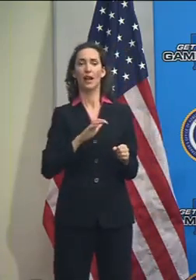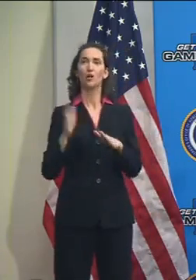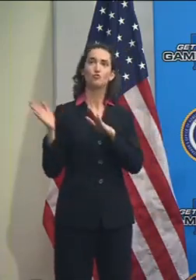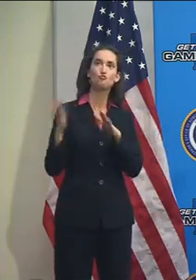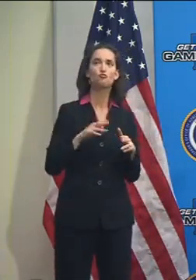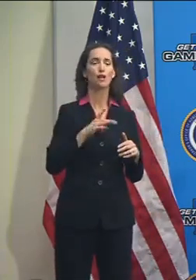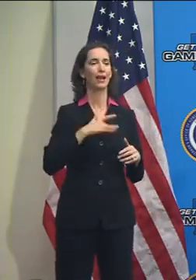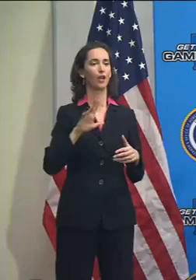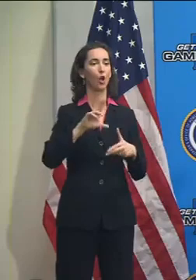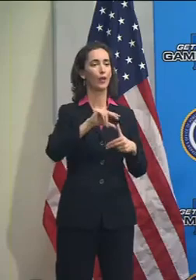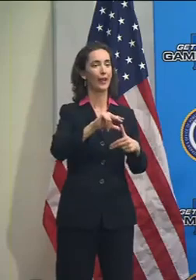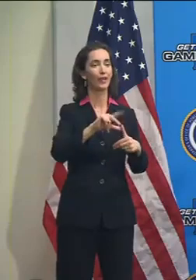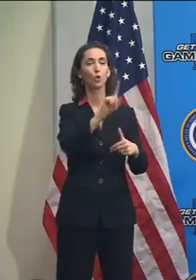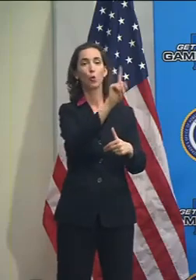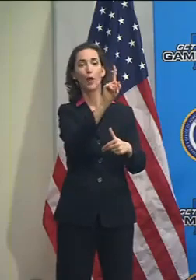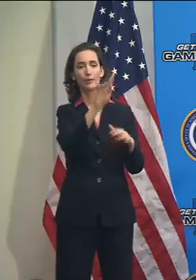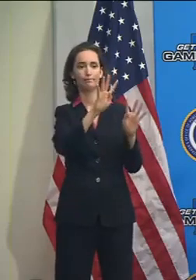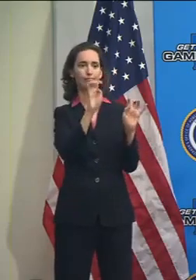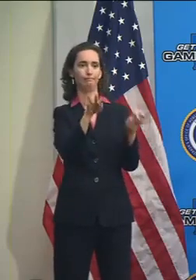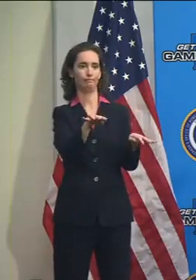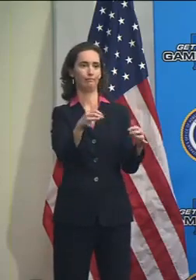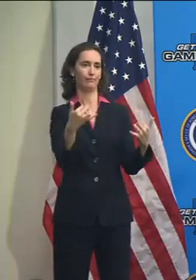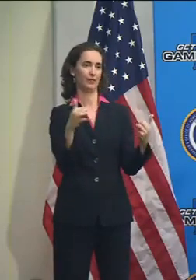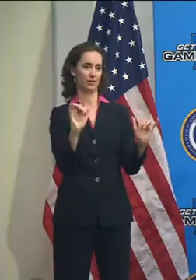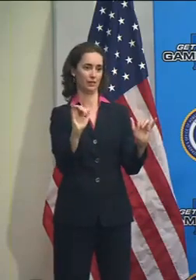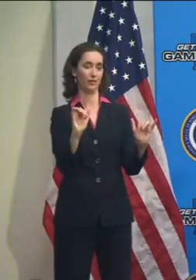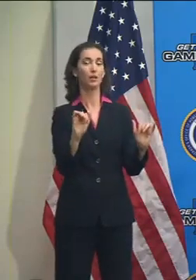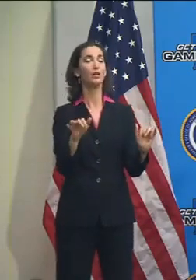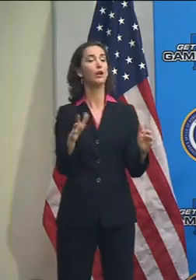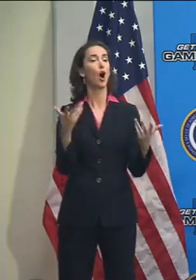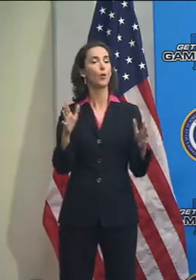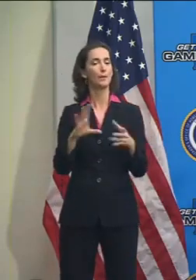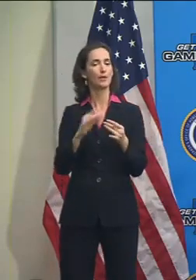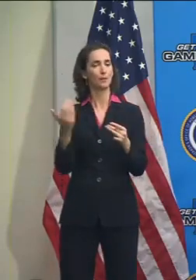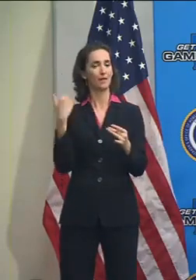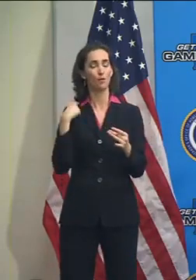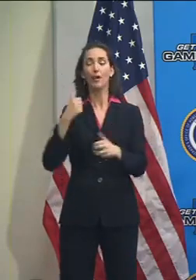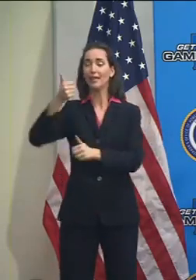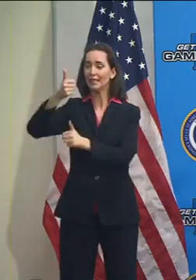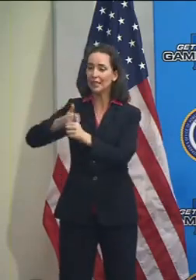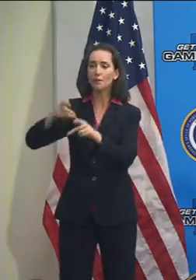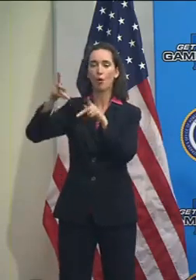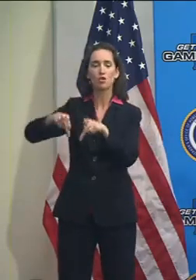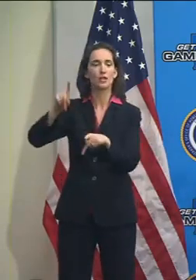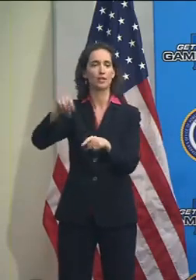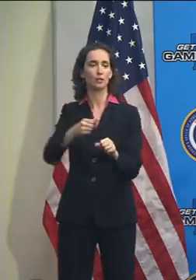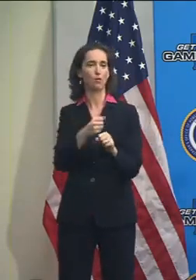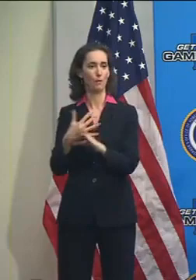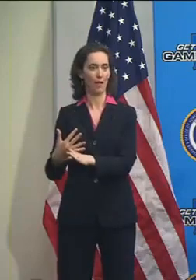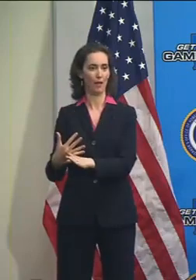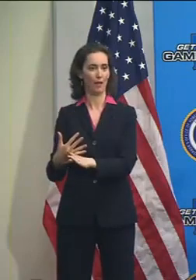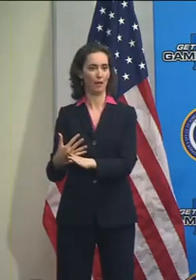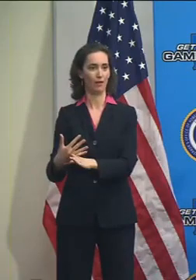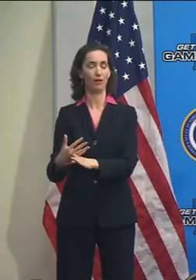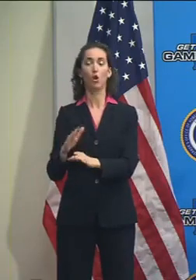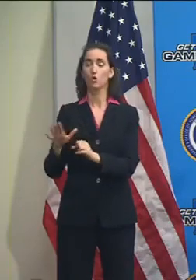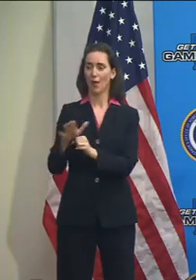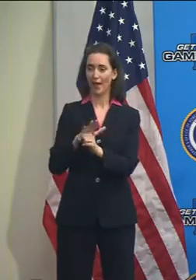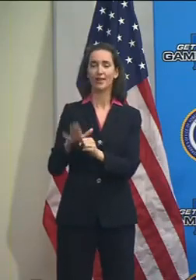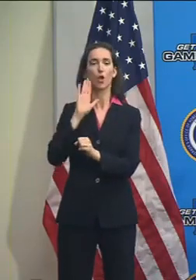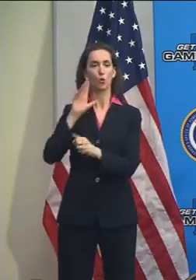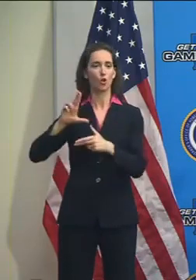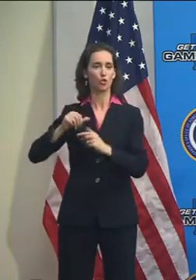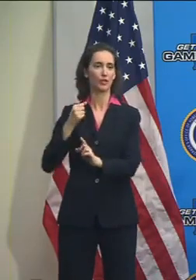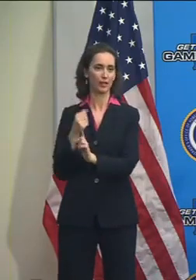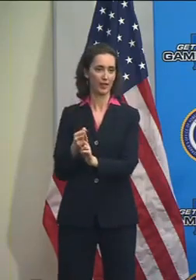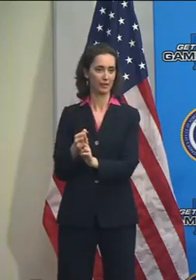that is still up in the air. And that is the reason why, like I mentioned earlier, is that everyone needs to prepare for a storm to hit them. If you're